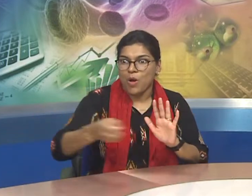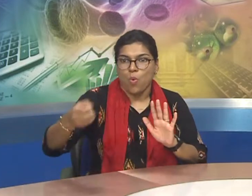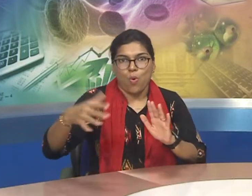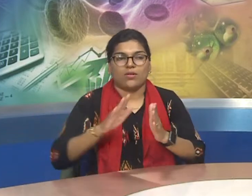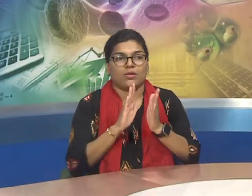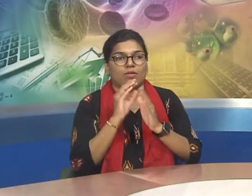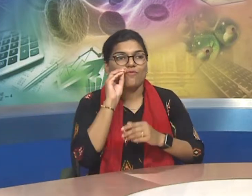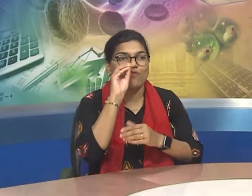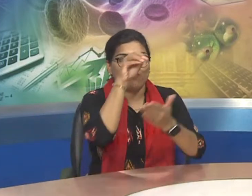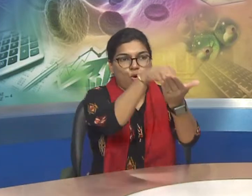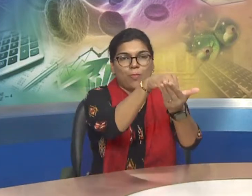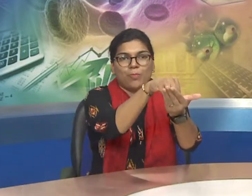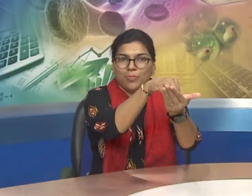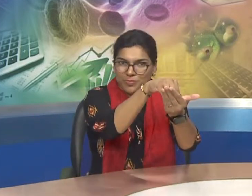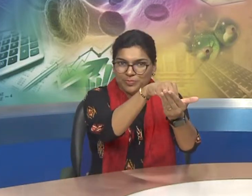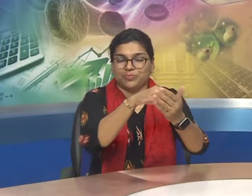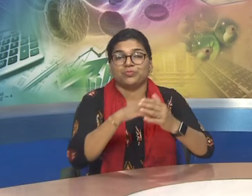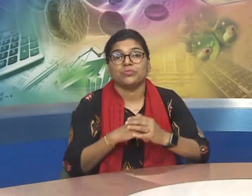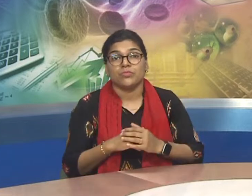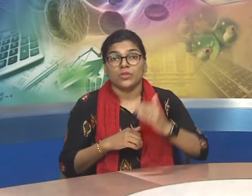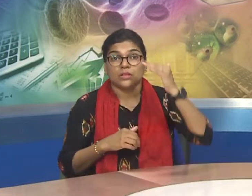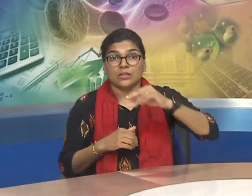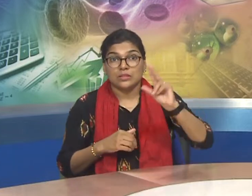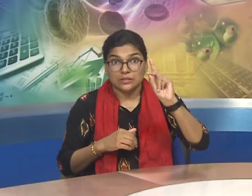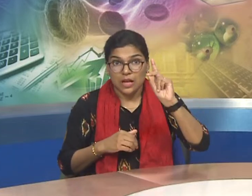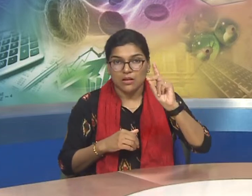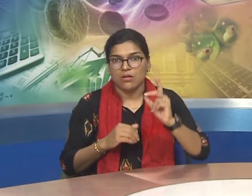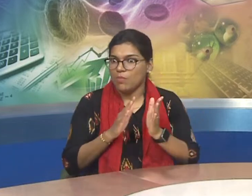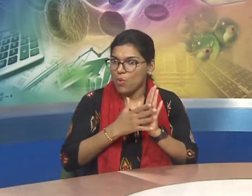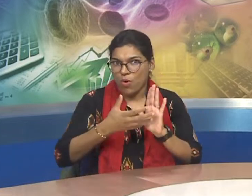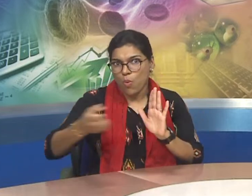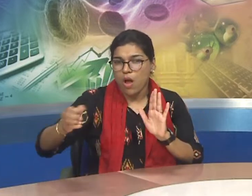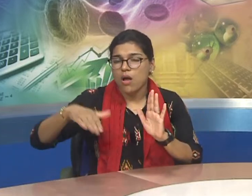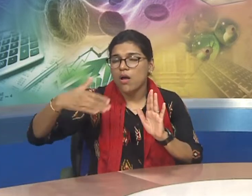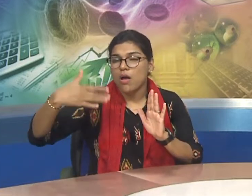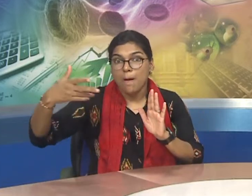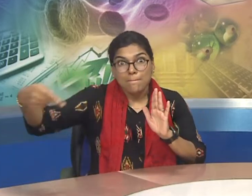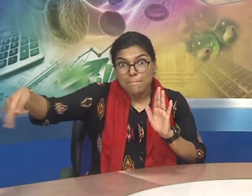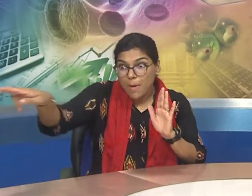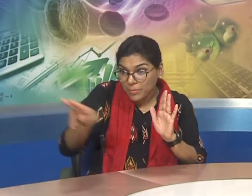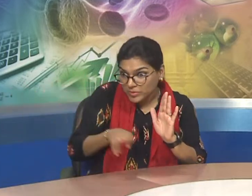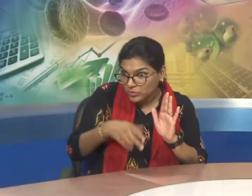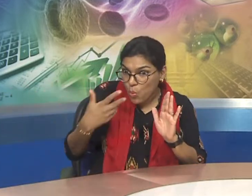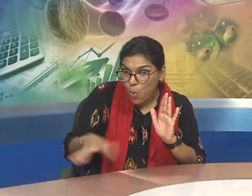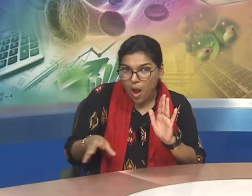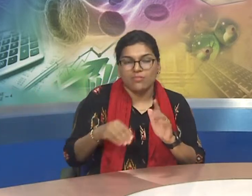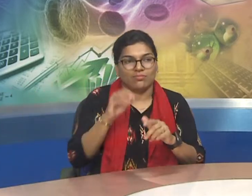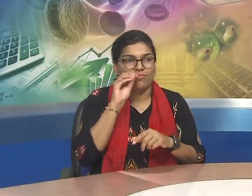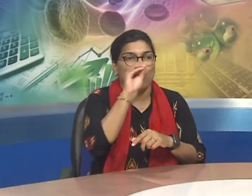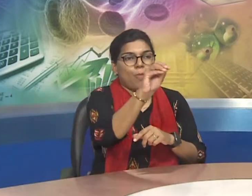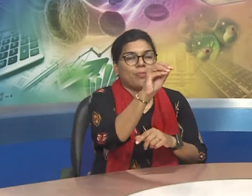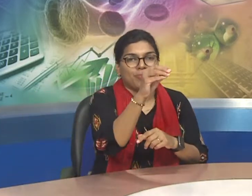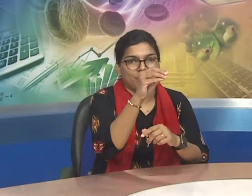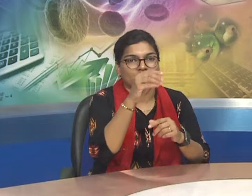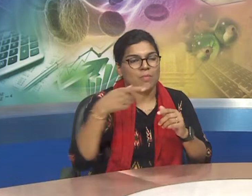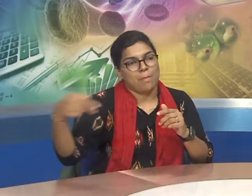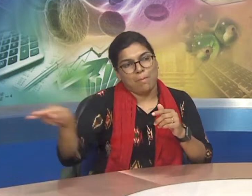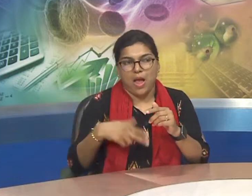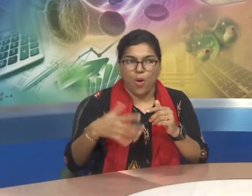So whenever any document is issued to any user, that must be inputted in the system.